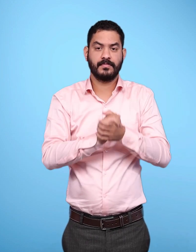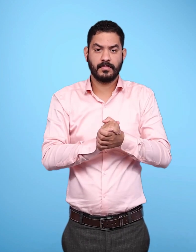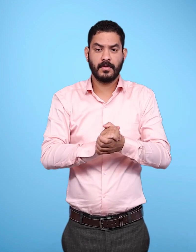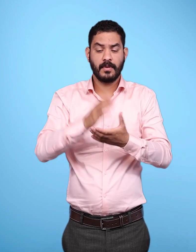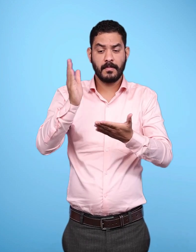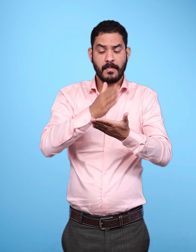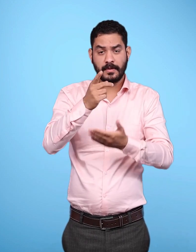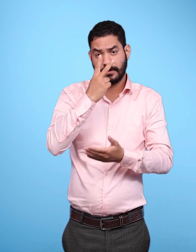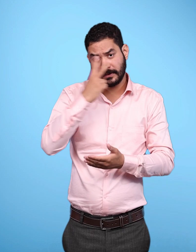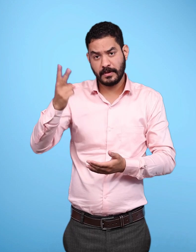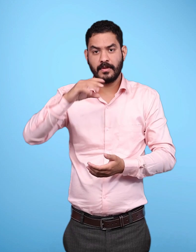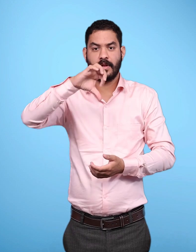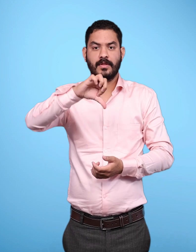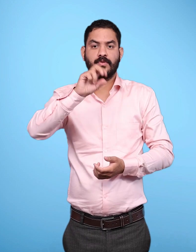See page 92.